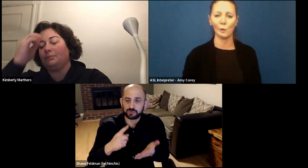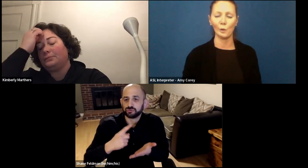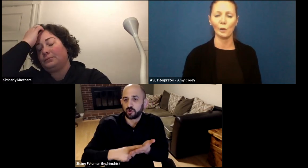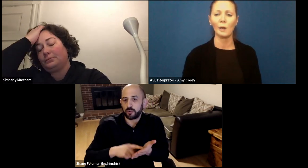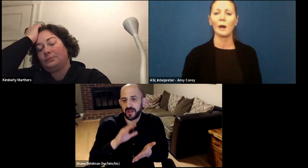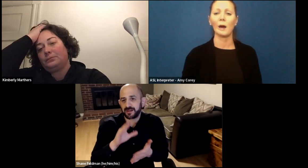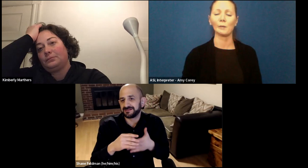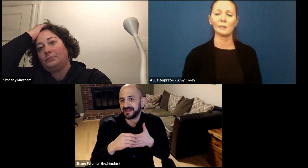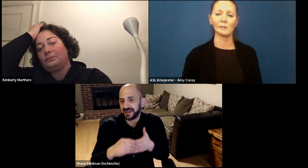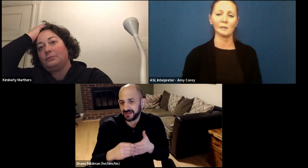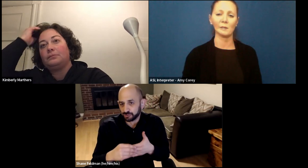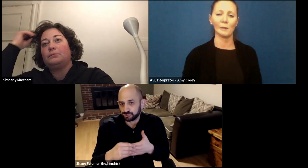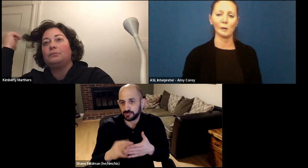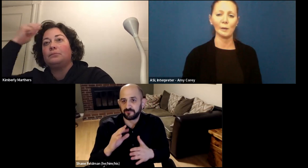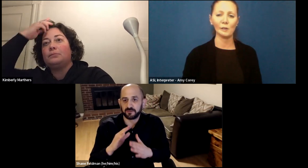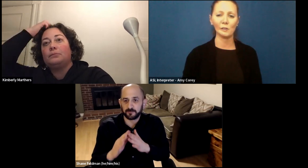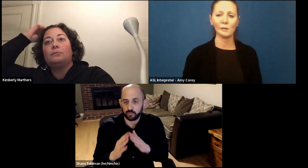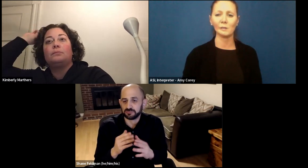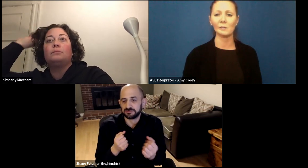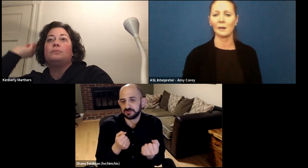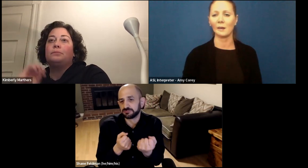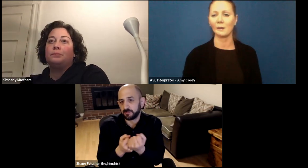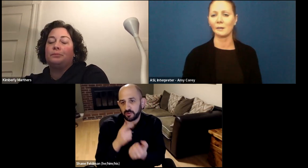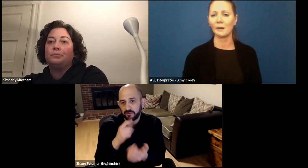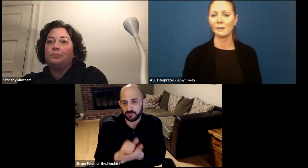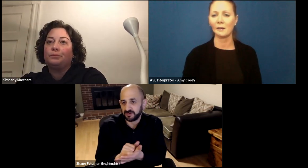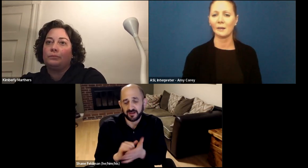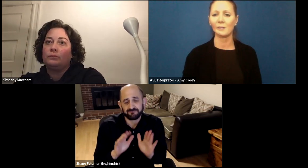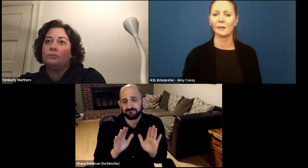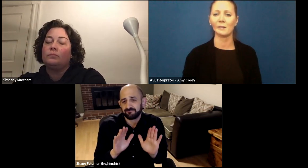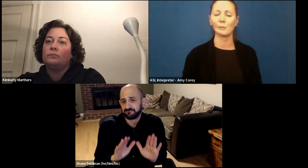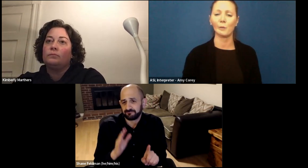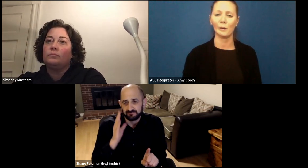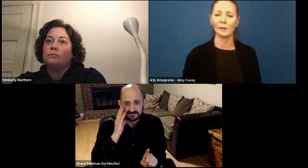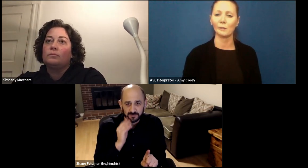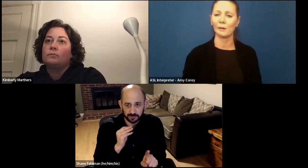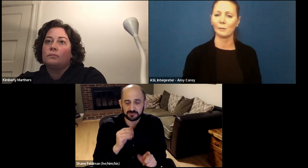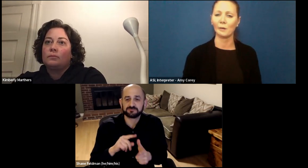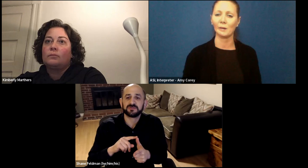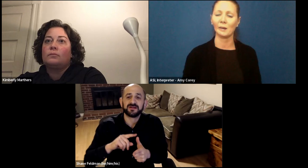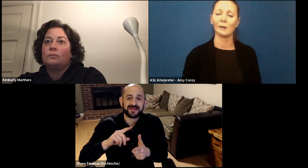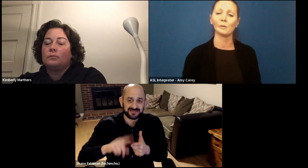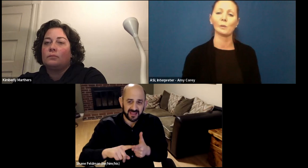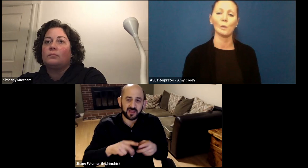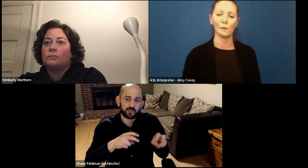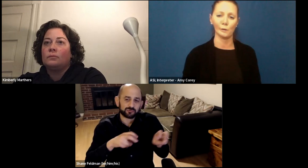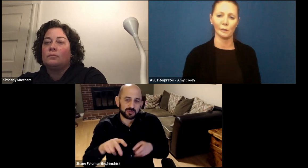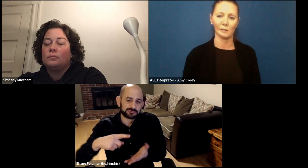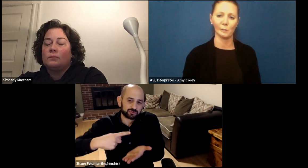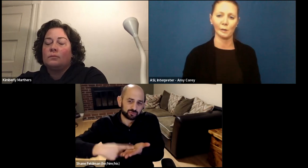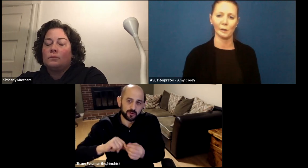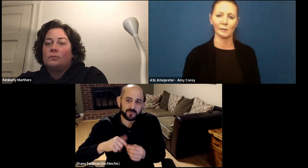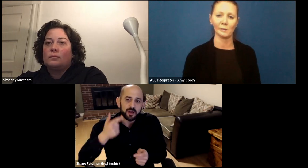new role. We discussed evaluations and content and supporting his flexibility, and it was a